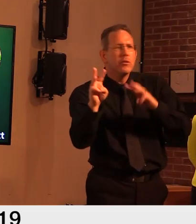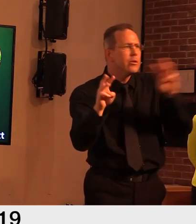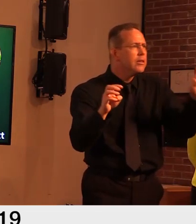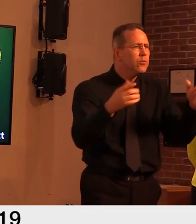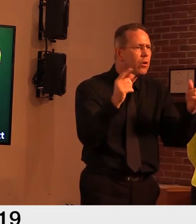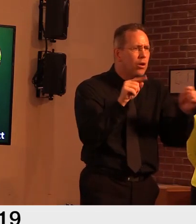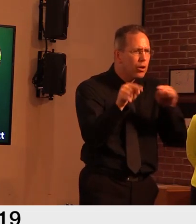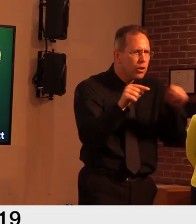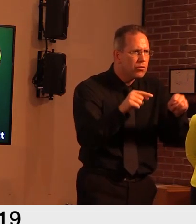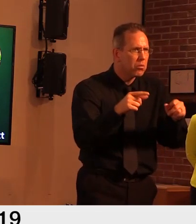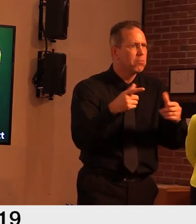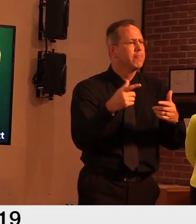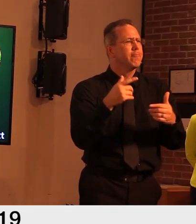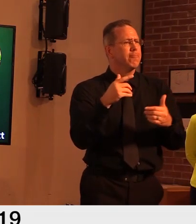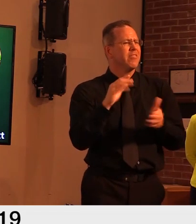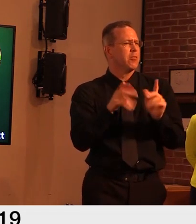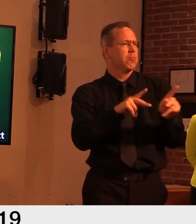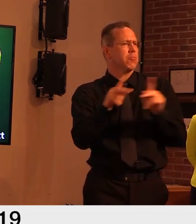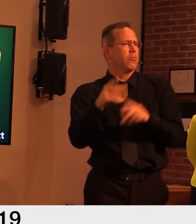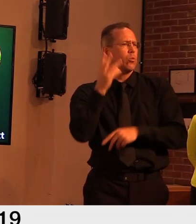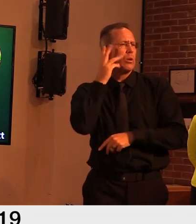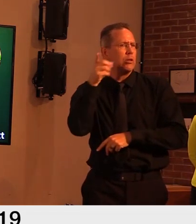had one case in the state.